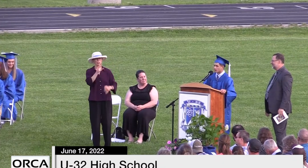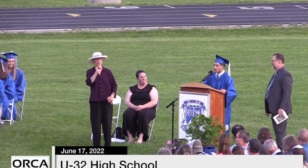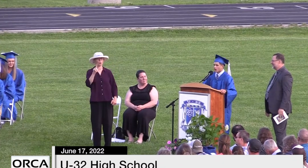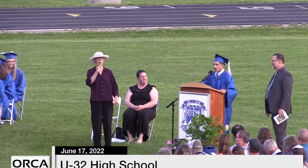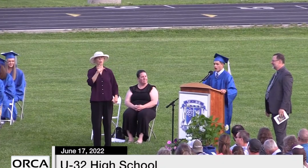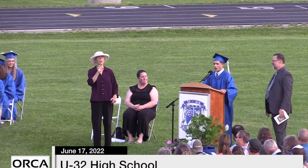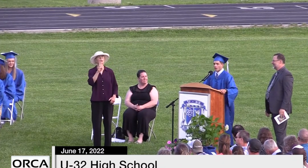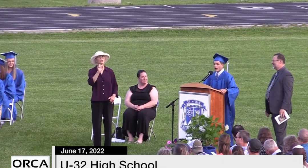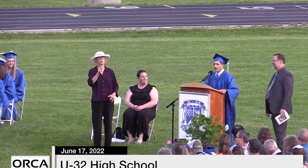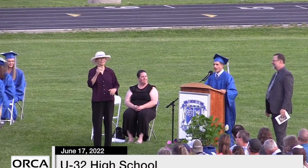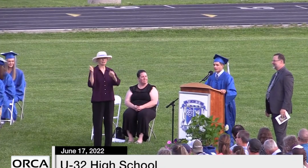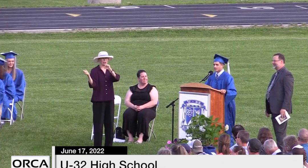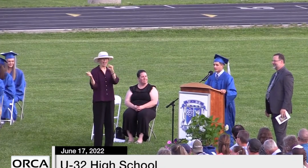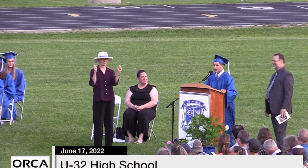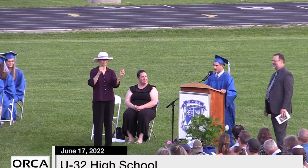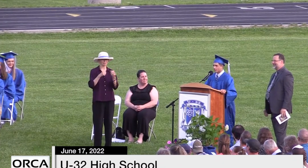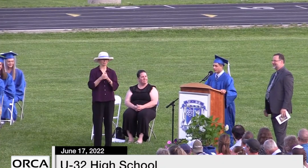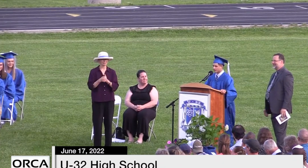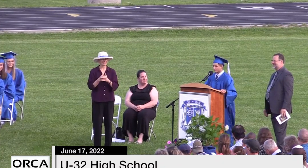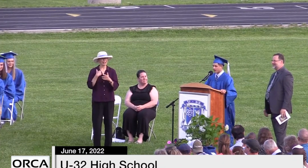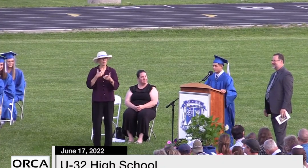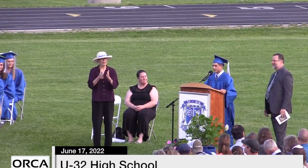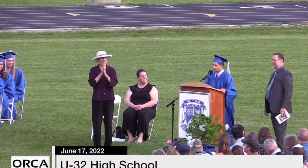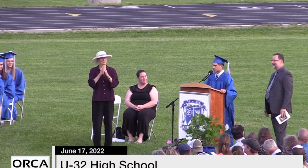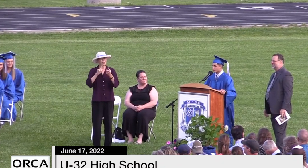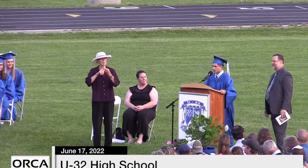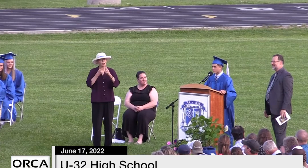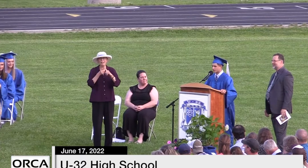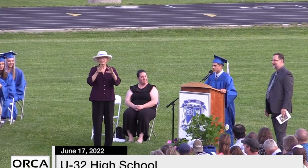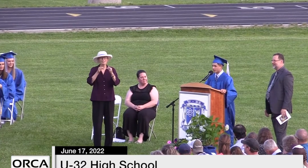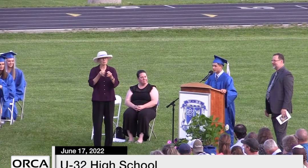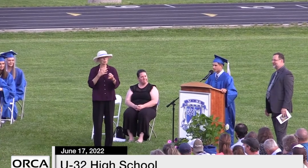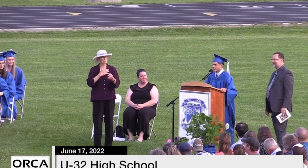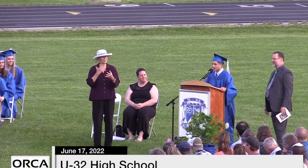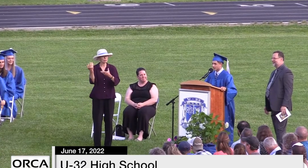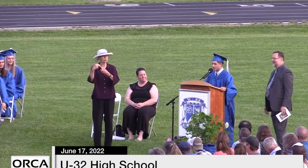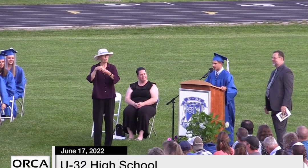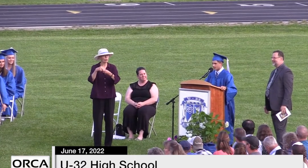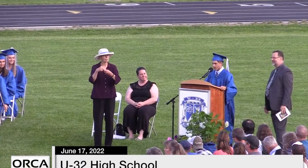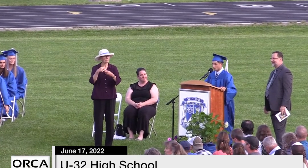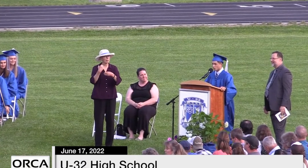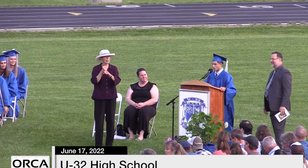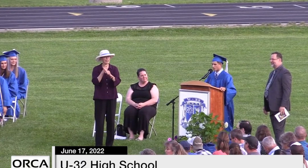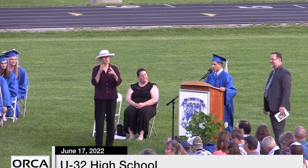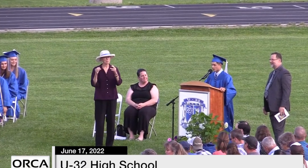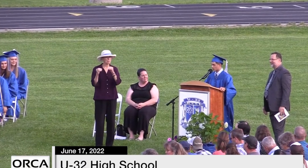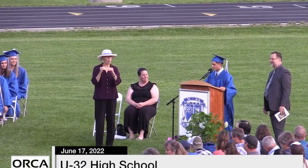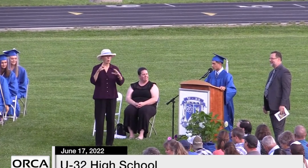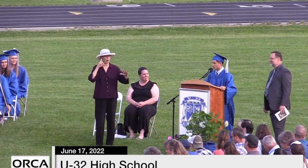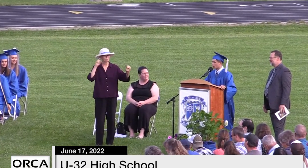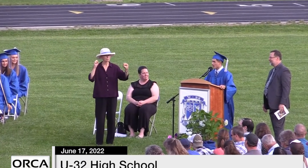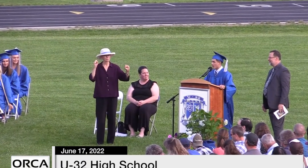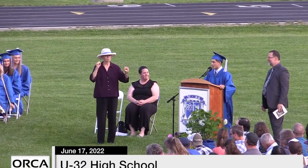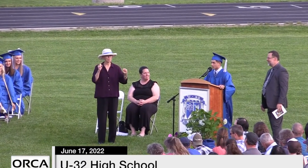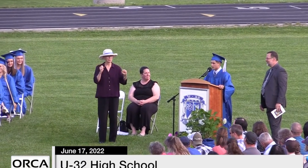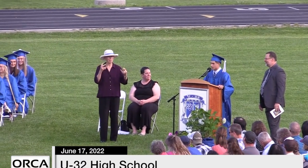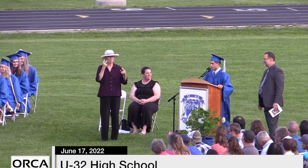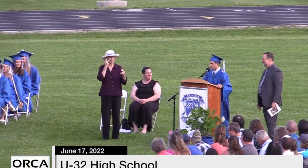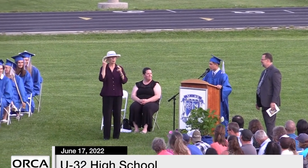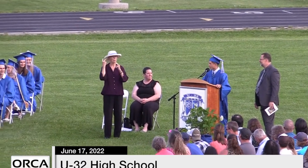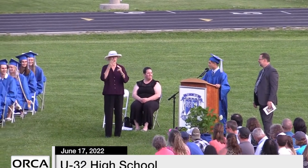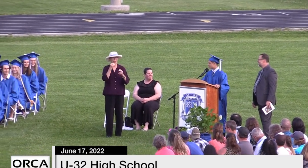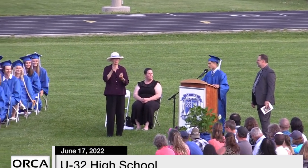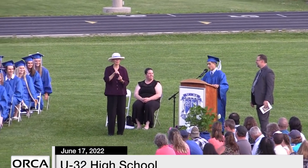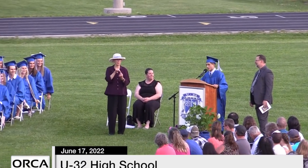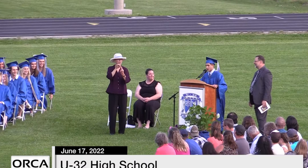chant. I want to ask that our friends and families participate to make it even that more memorable and